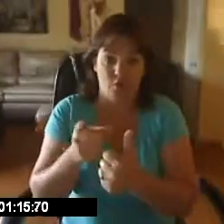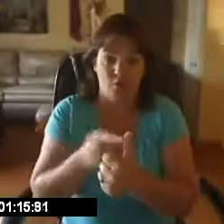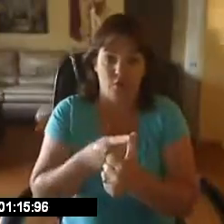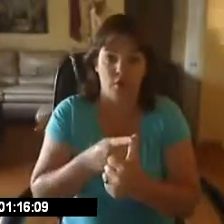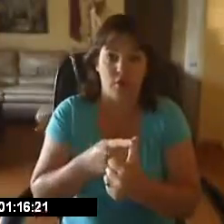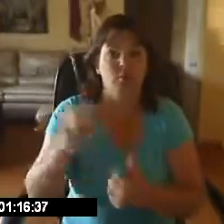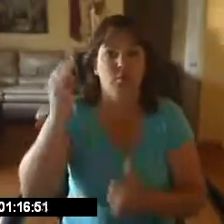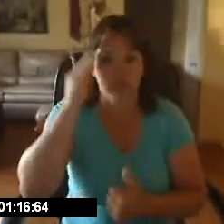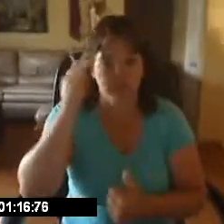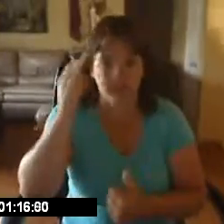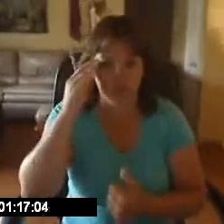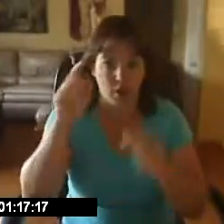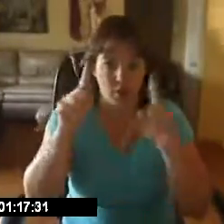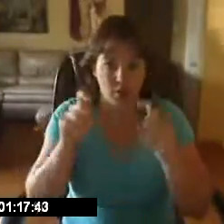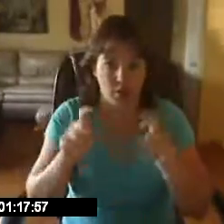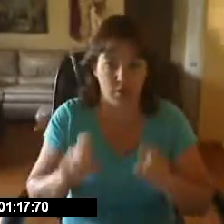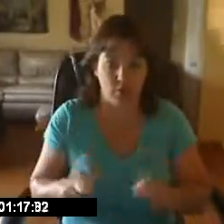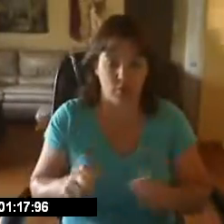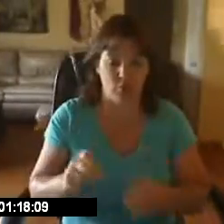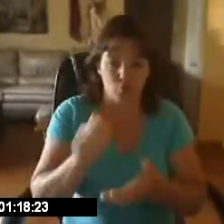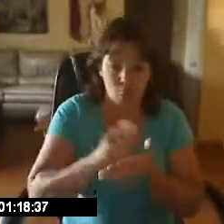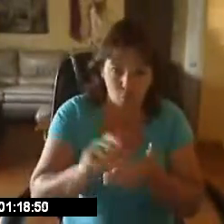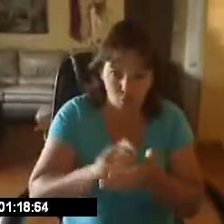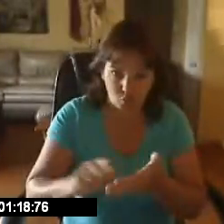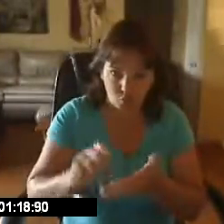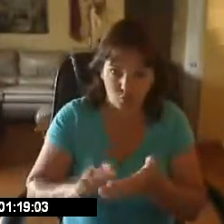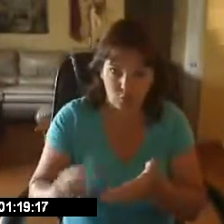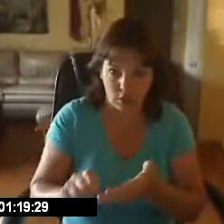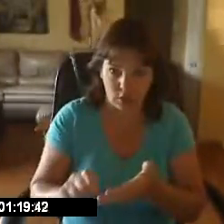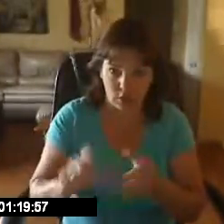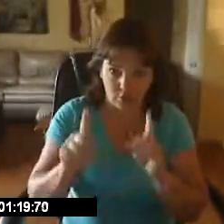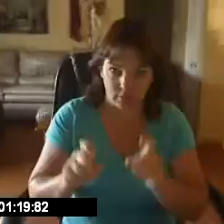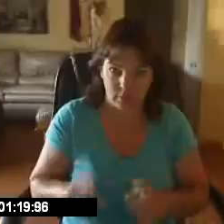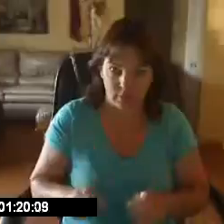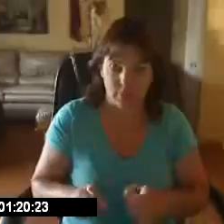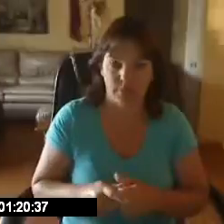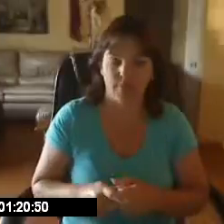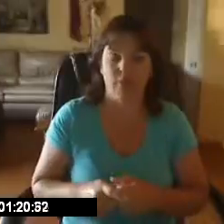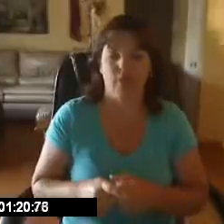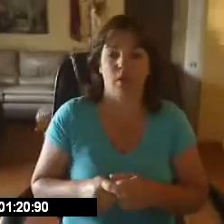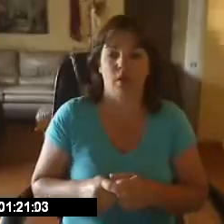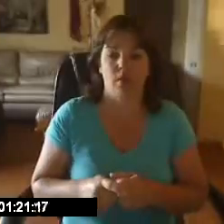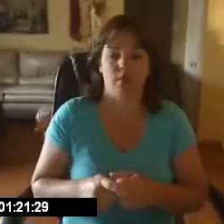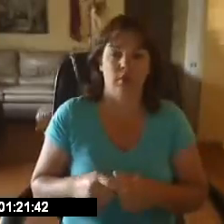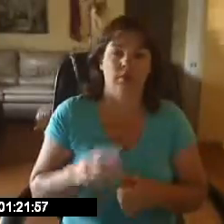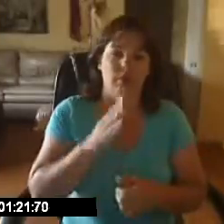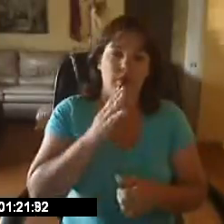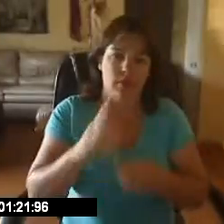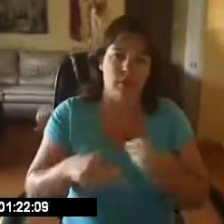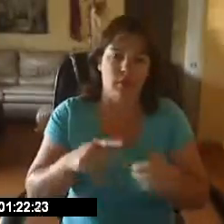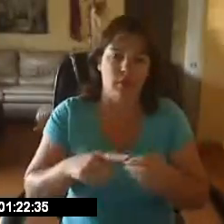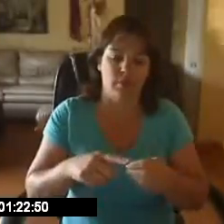written examination. And the written exam, which we'll talk a little bit more about on a different video,